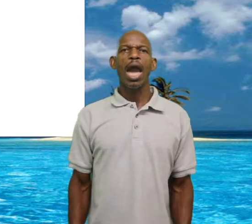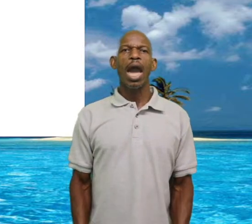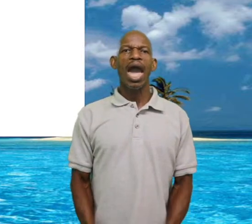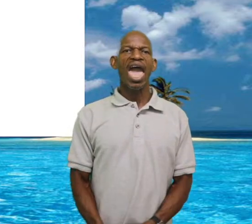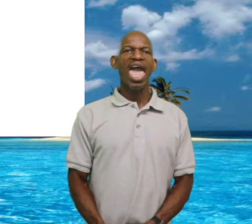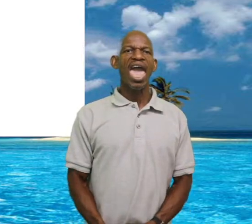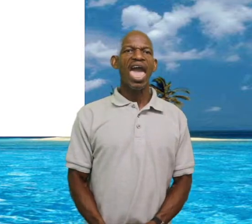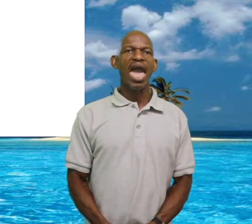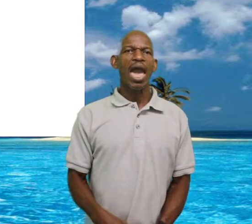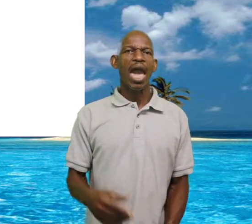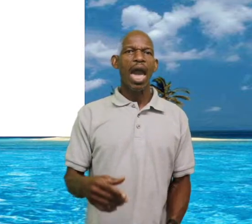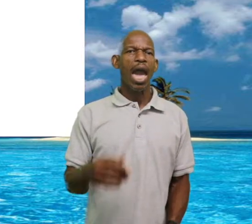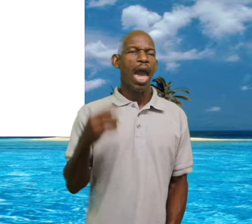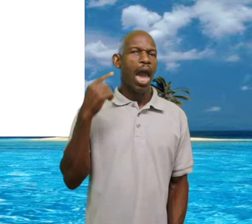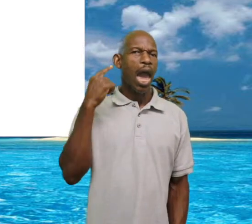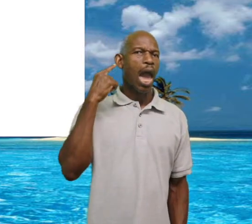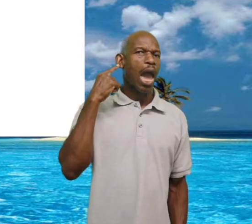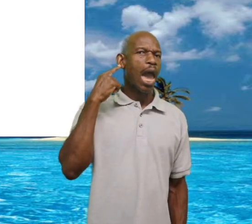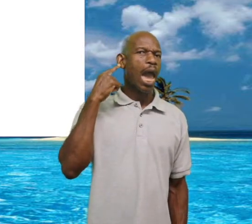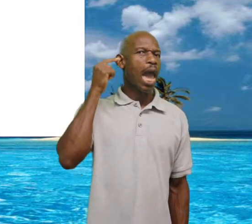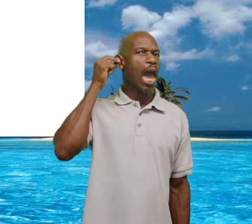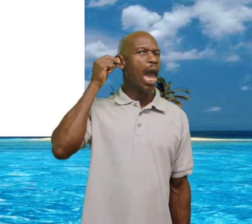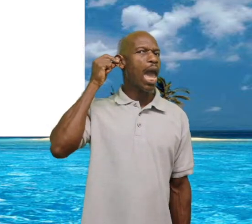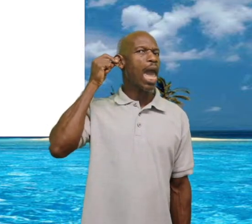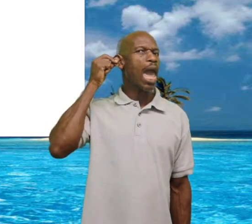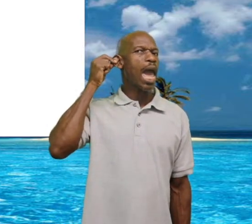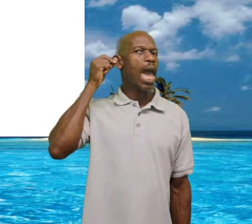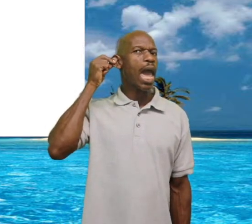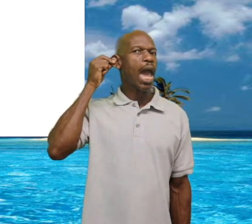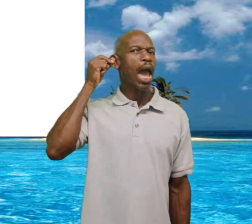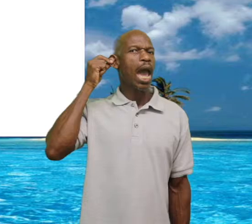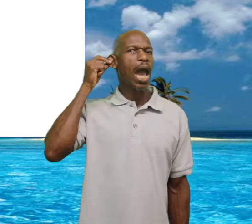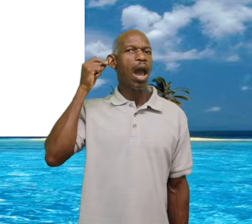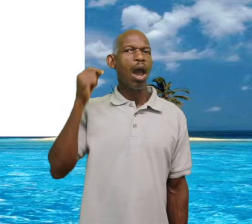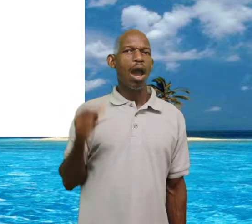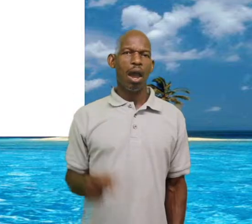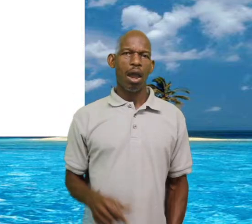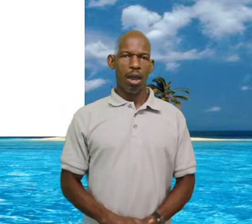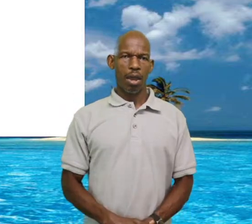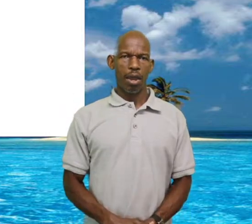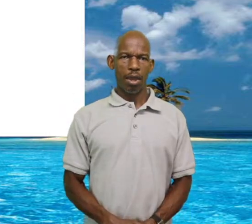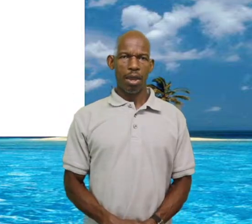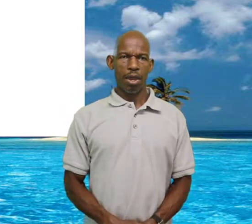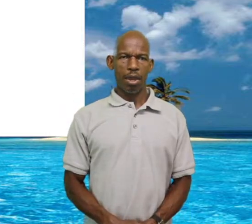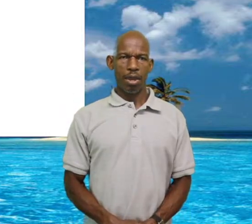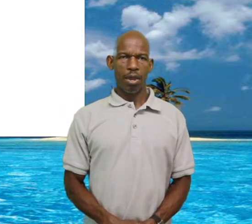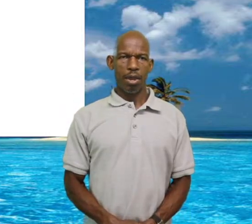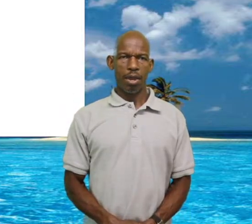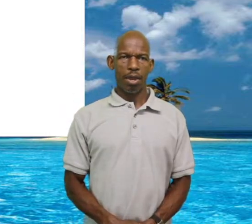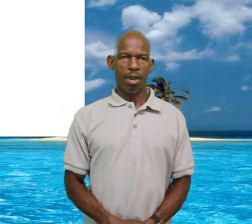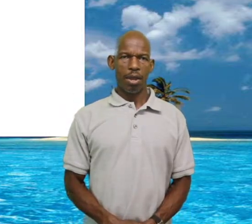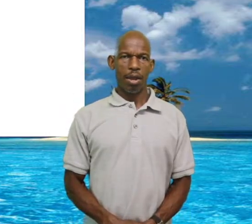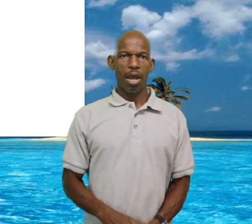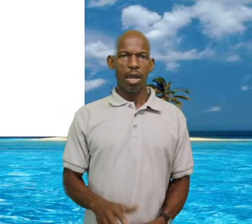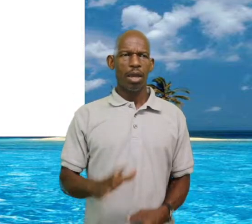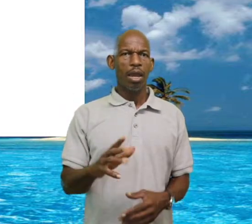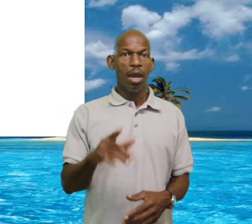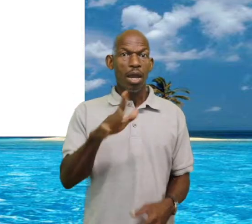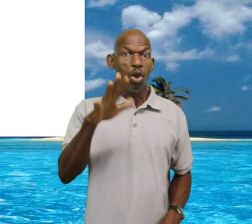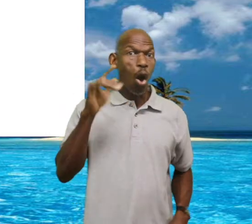already saying this part of the word. And it sounds like air. It says